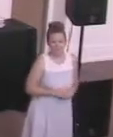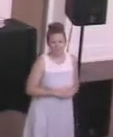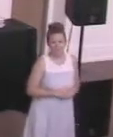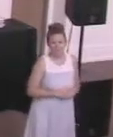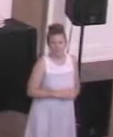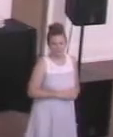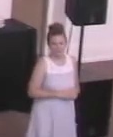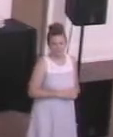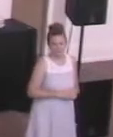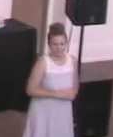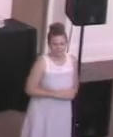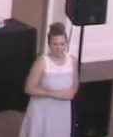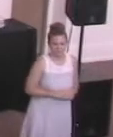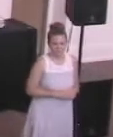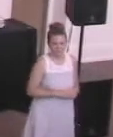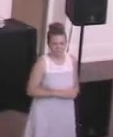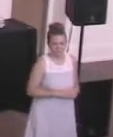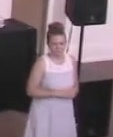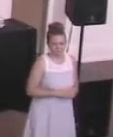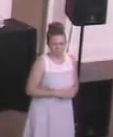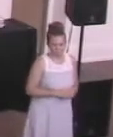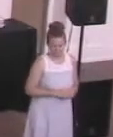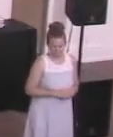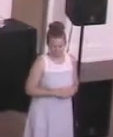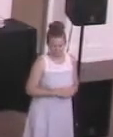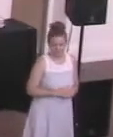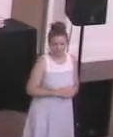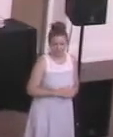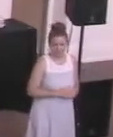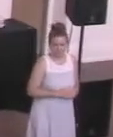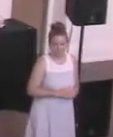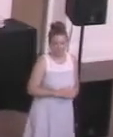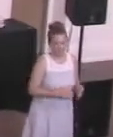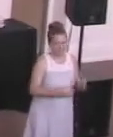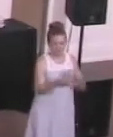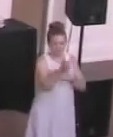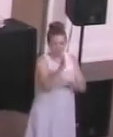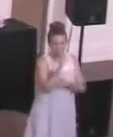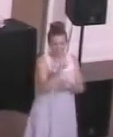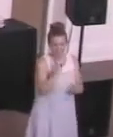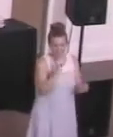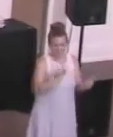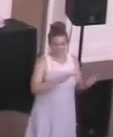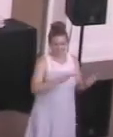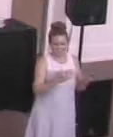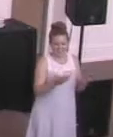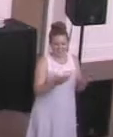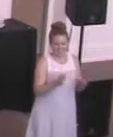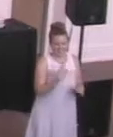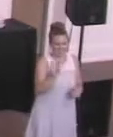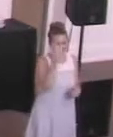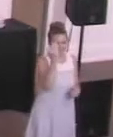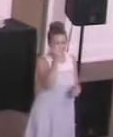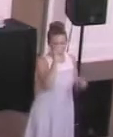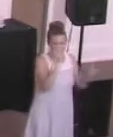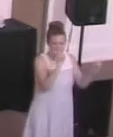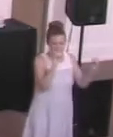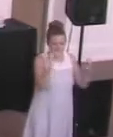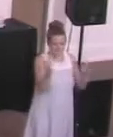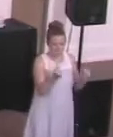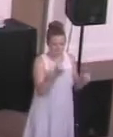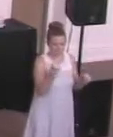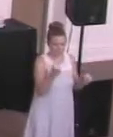Come on, we know this one. We're going to shout it out tonight. God's not dead. He is moving big